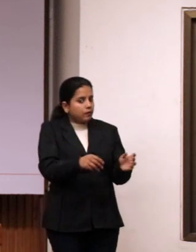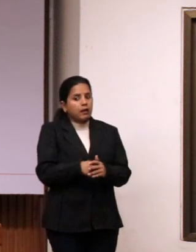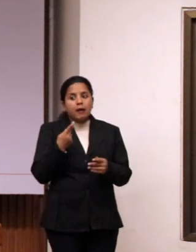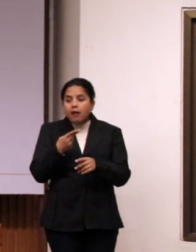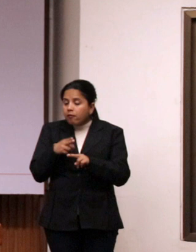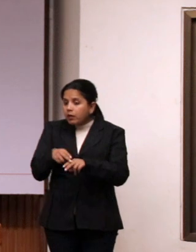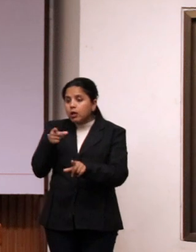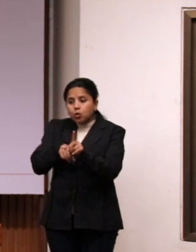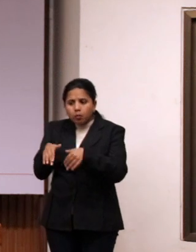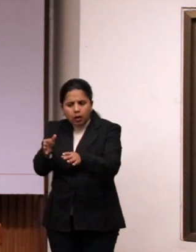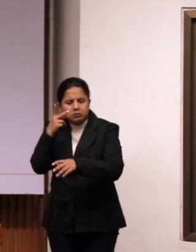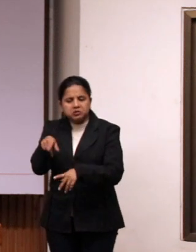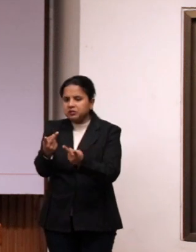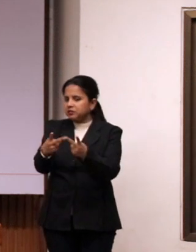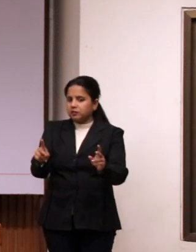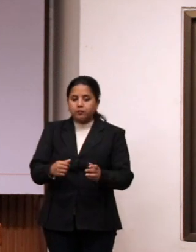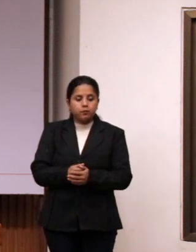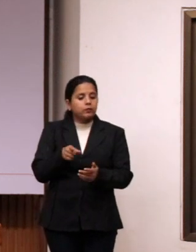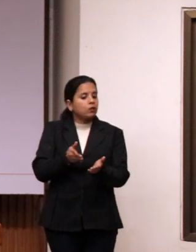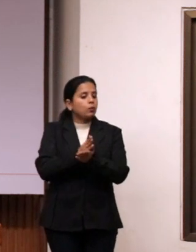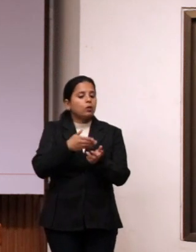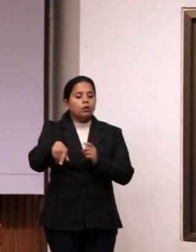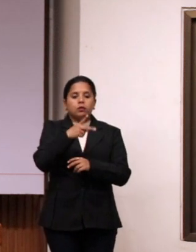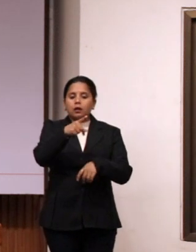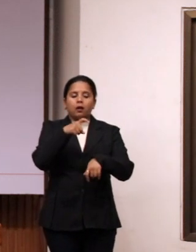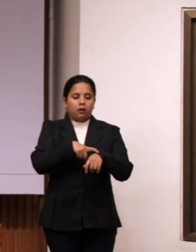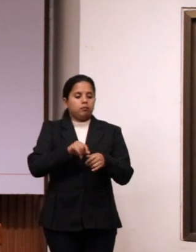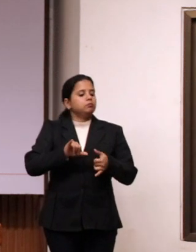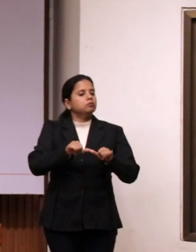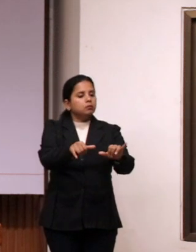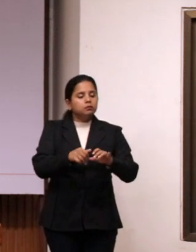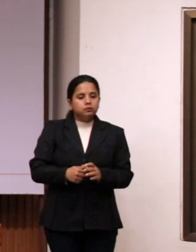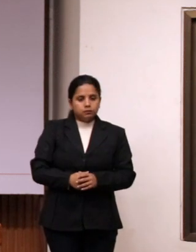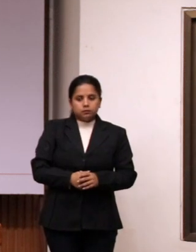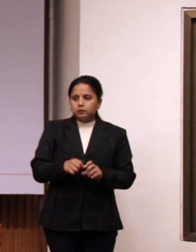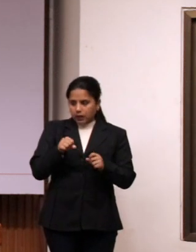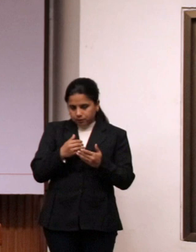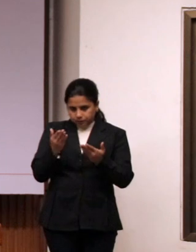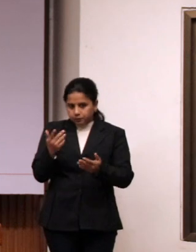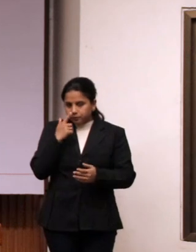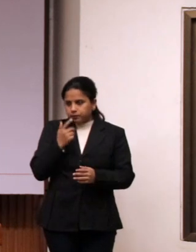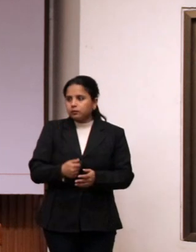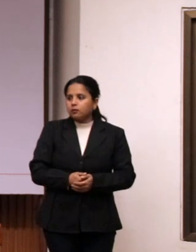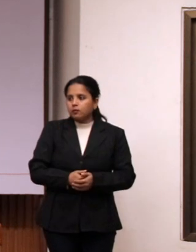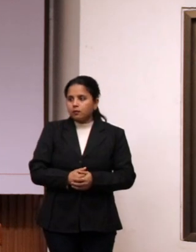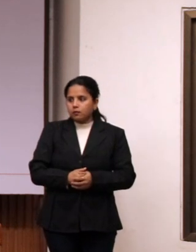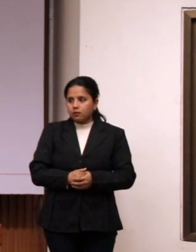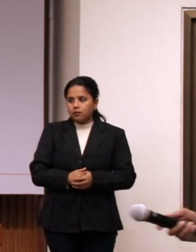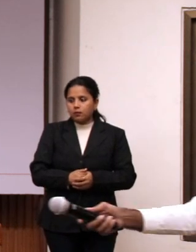Yamuna, we see different. So that is the way you manage time. Yes, madam.